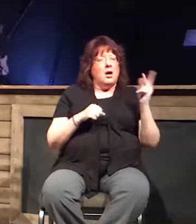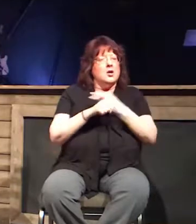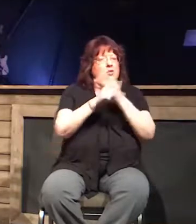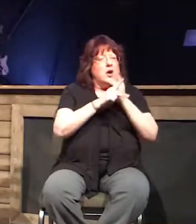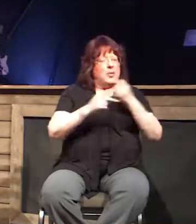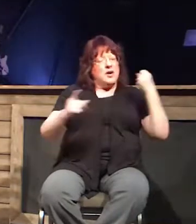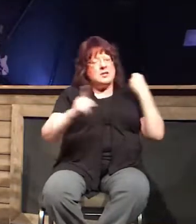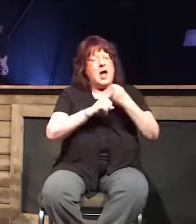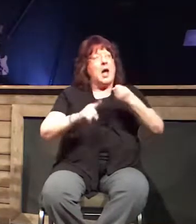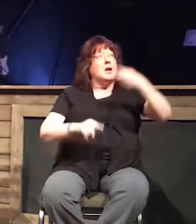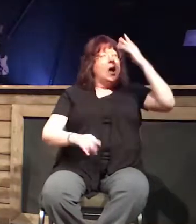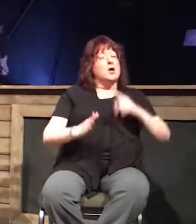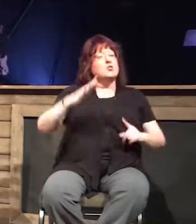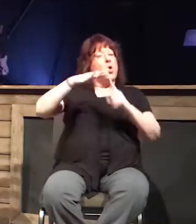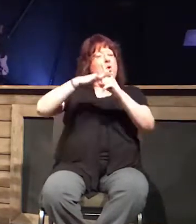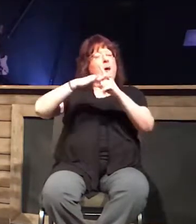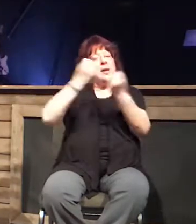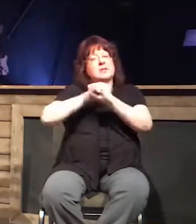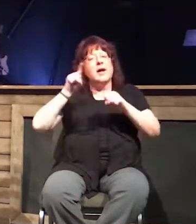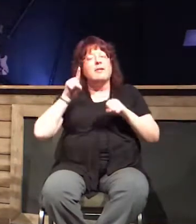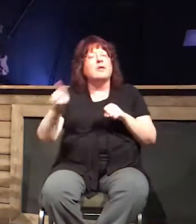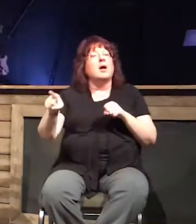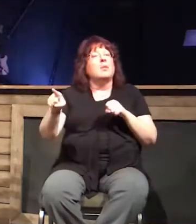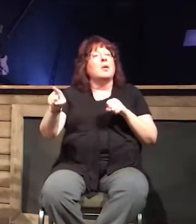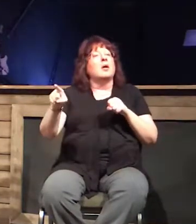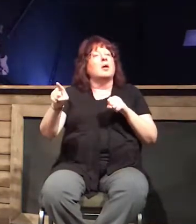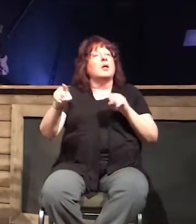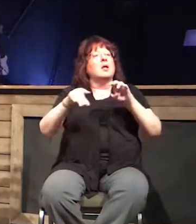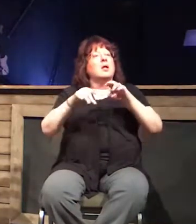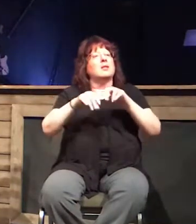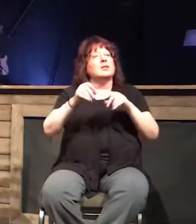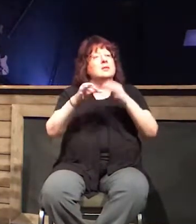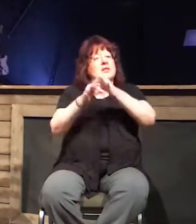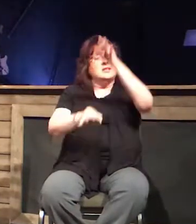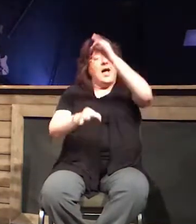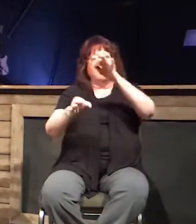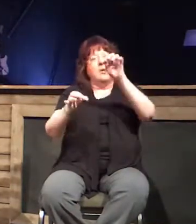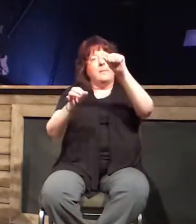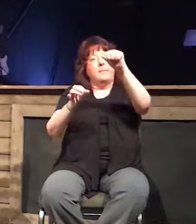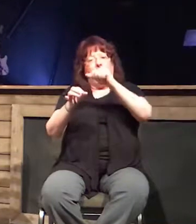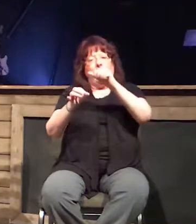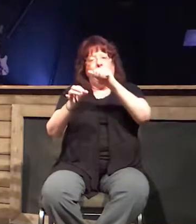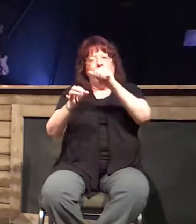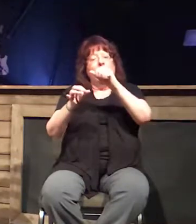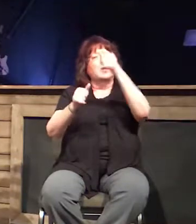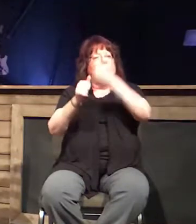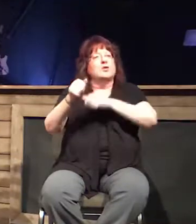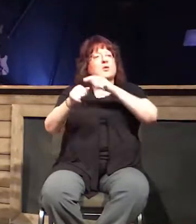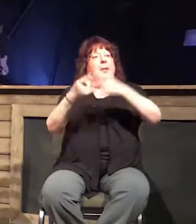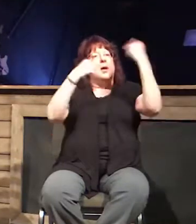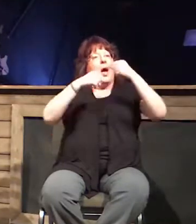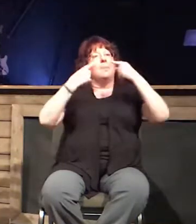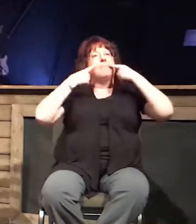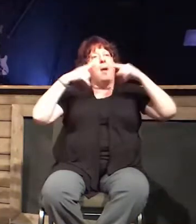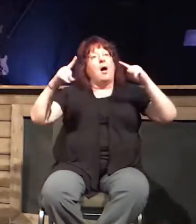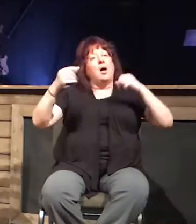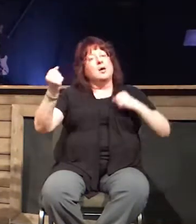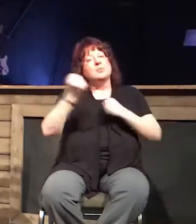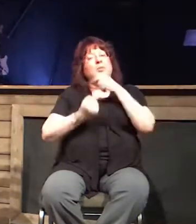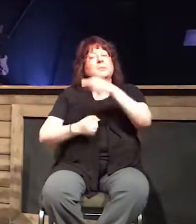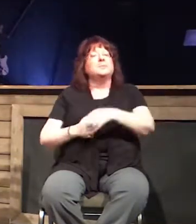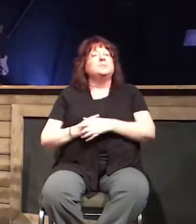shepherd was attacked and God showed up and rescued them, they would make a notch on the staff. And the notch represented every time God came through for